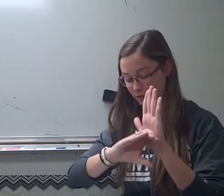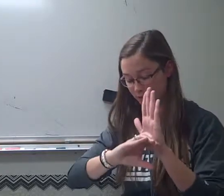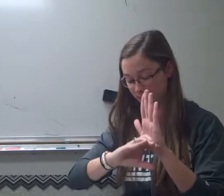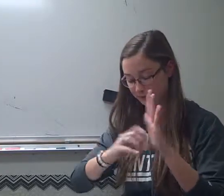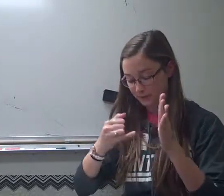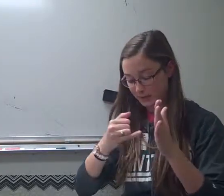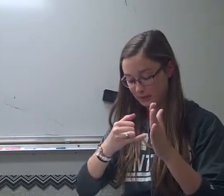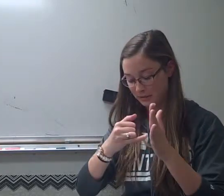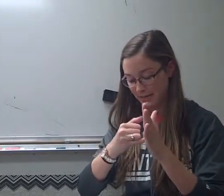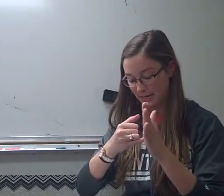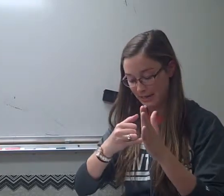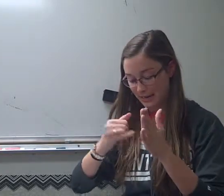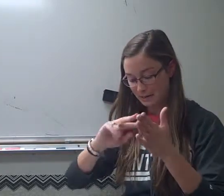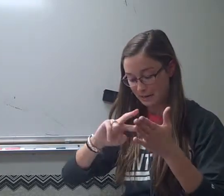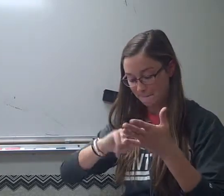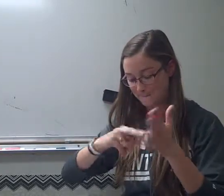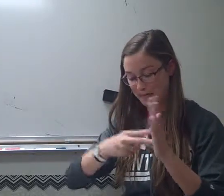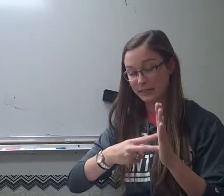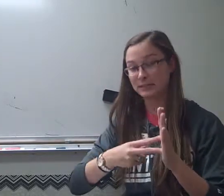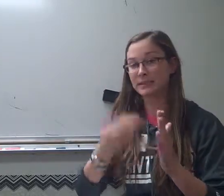Constitution, it means